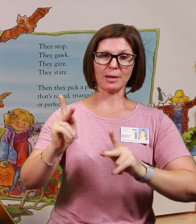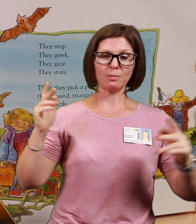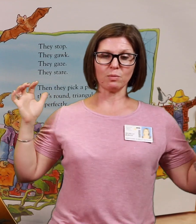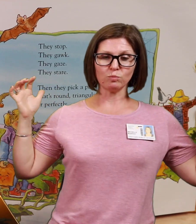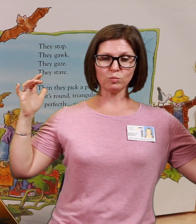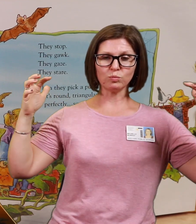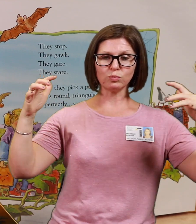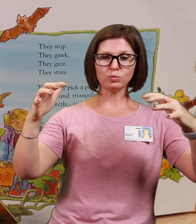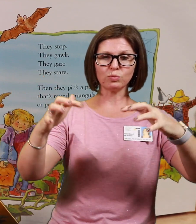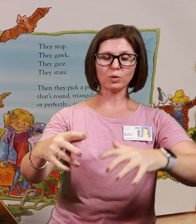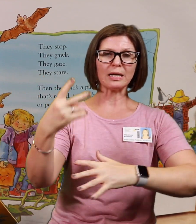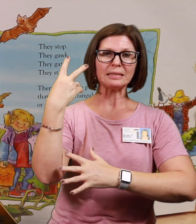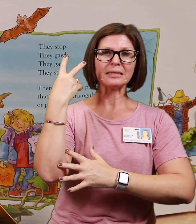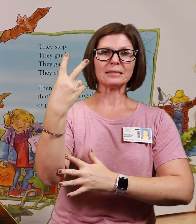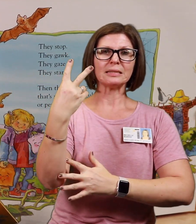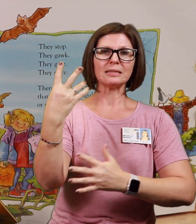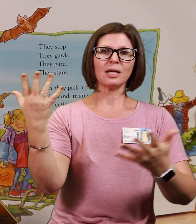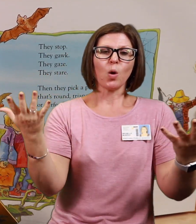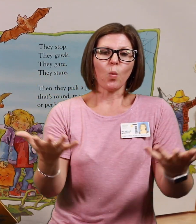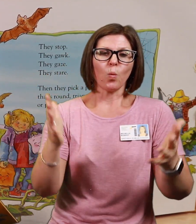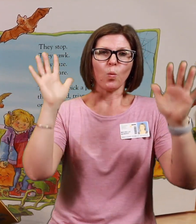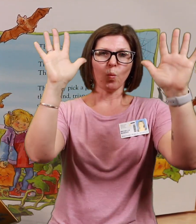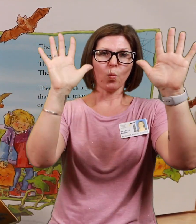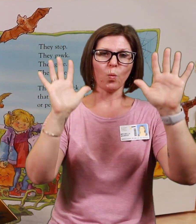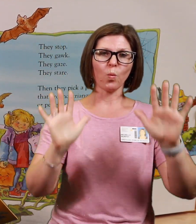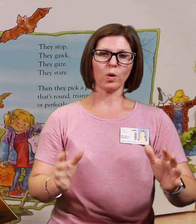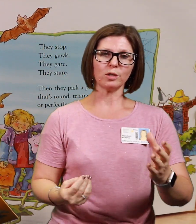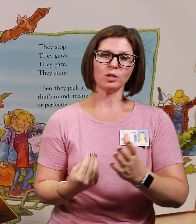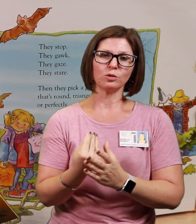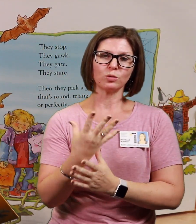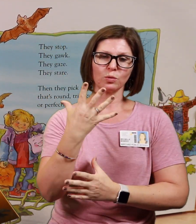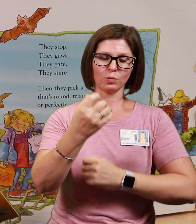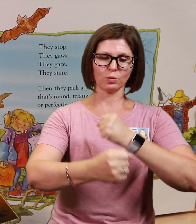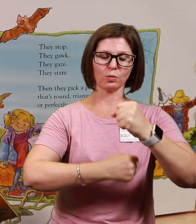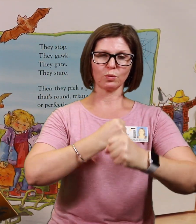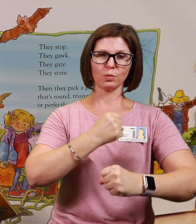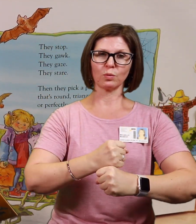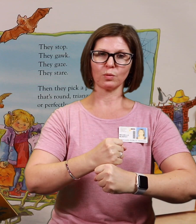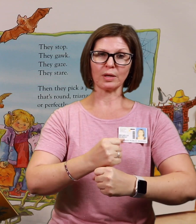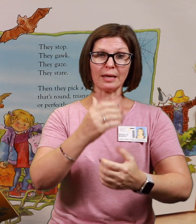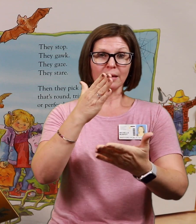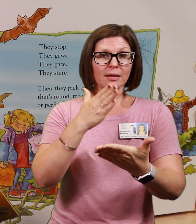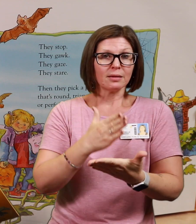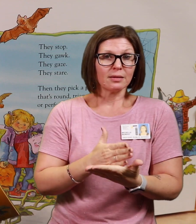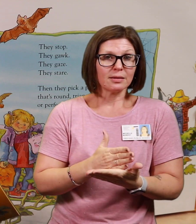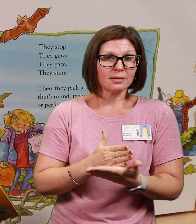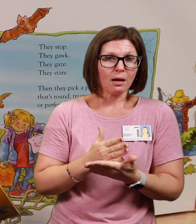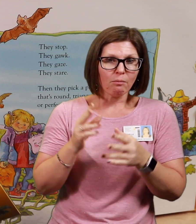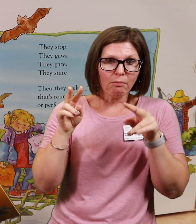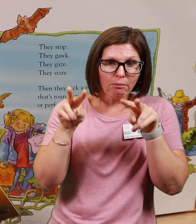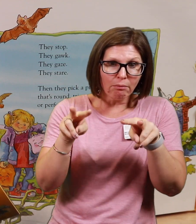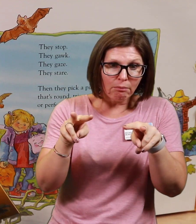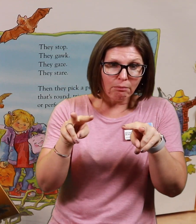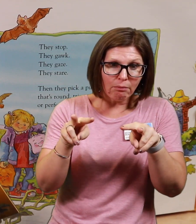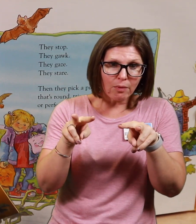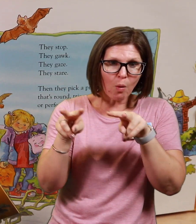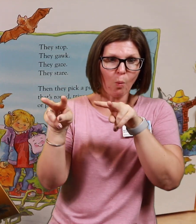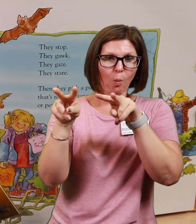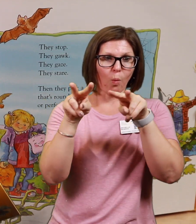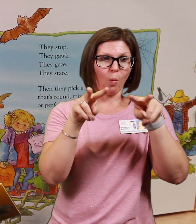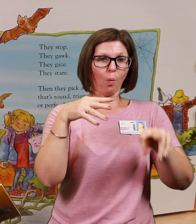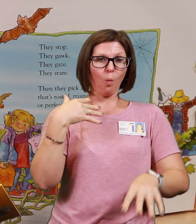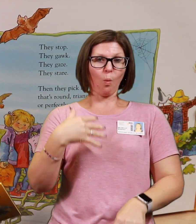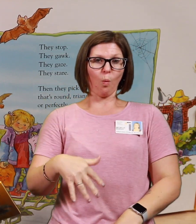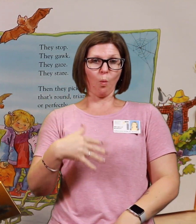near to see what wonders grow that year. They stop, they gawk, they gaze,